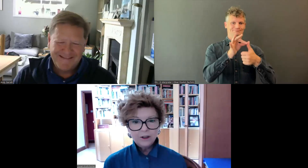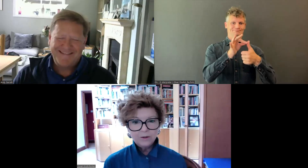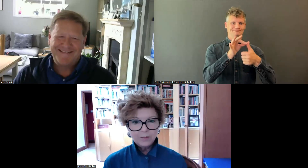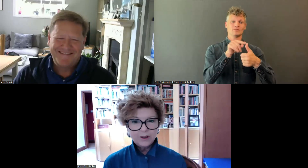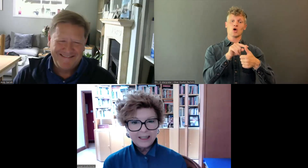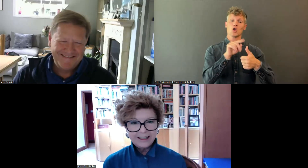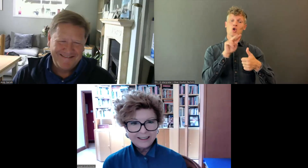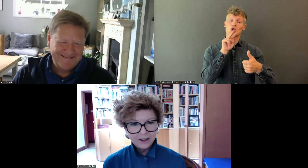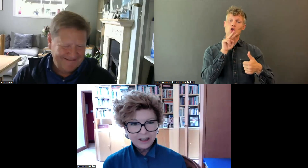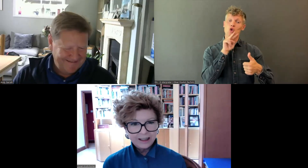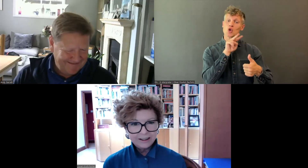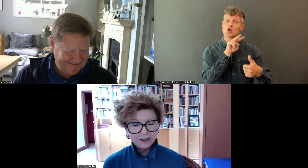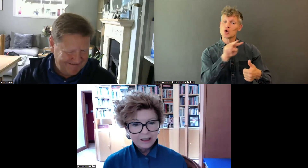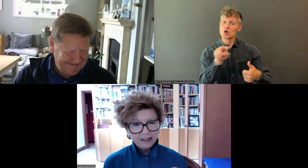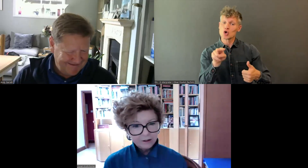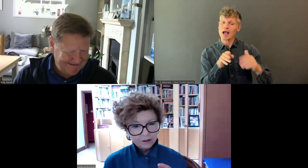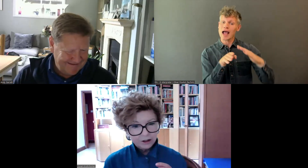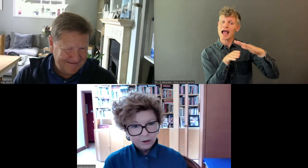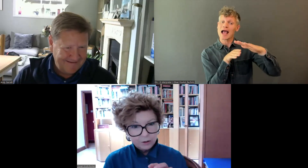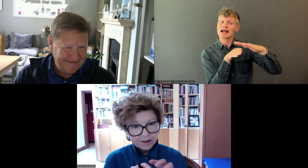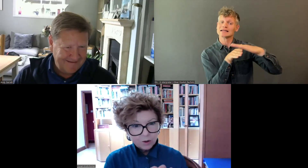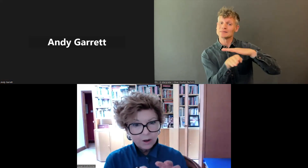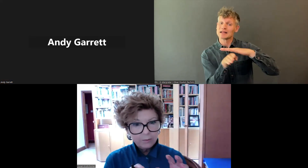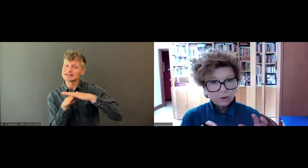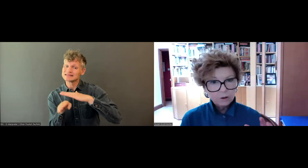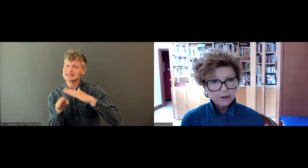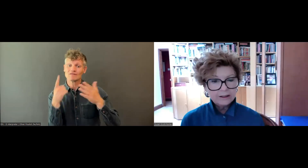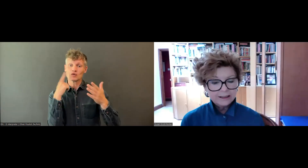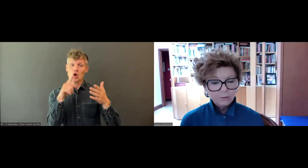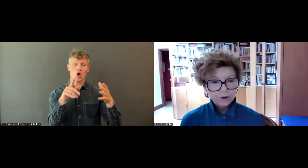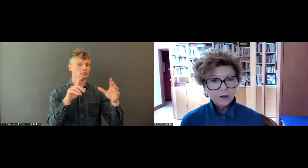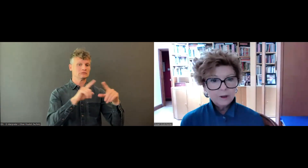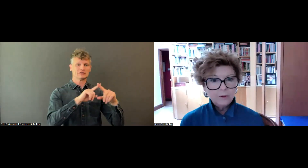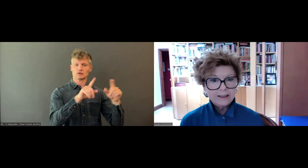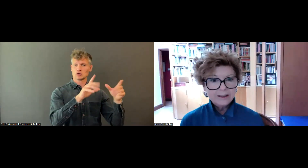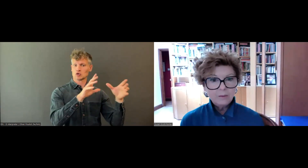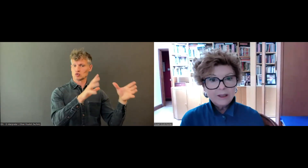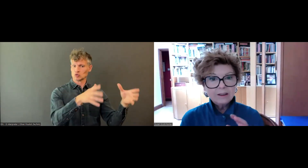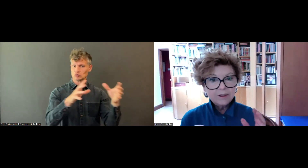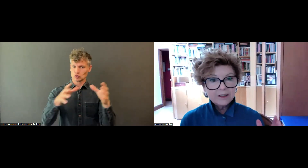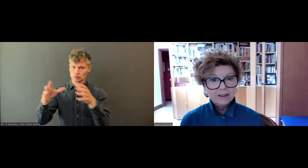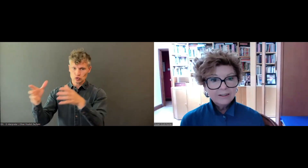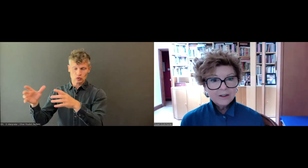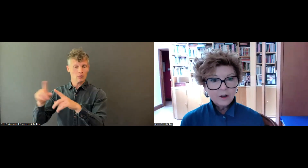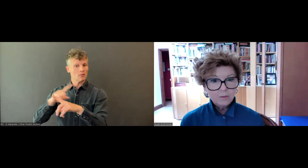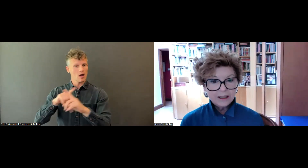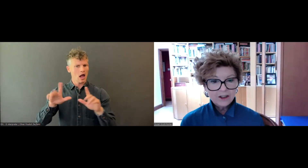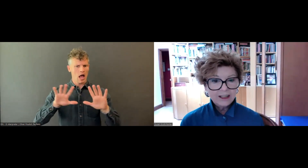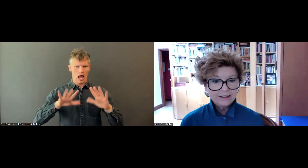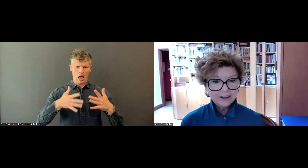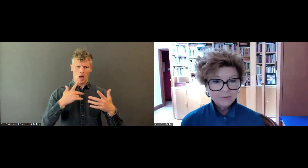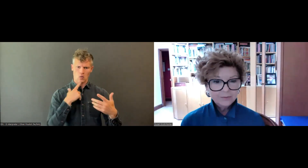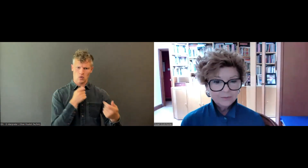What is your response to Andy's challenge? How do you describe the role that procurement plays in the middle of this